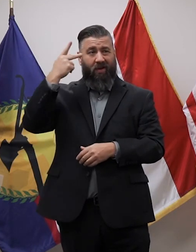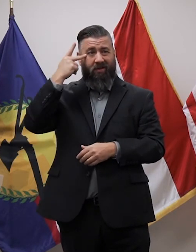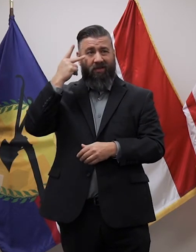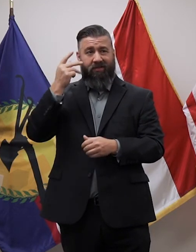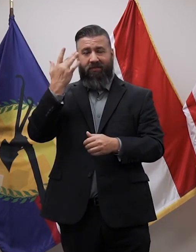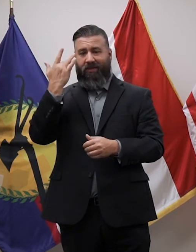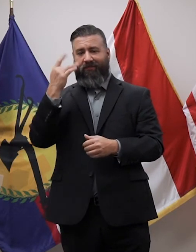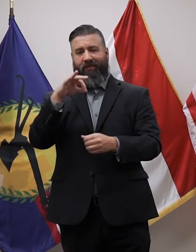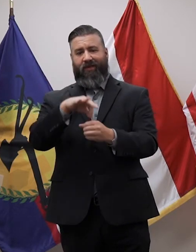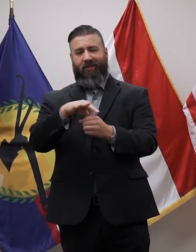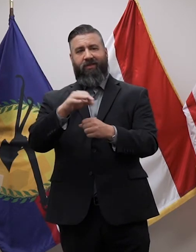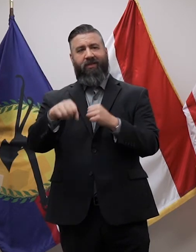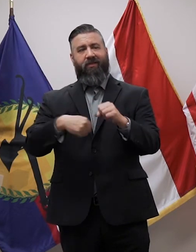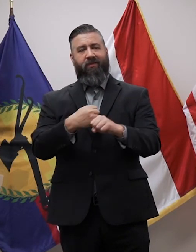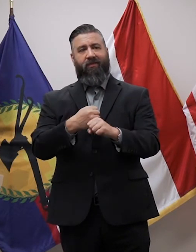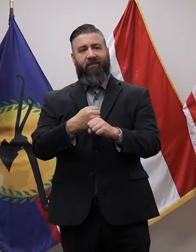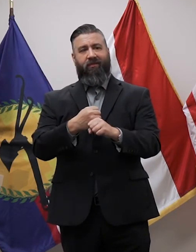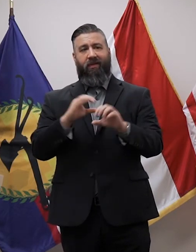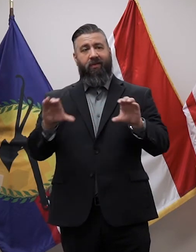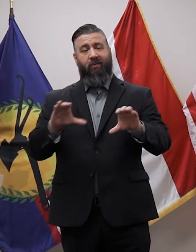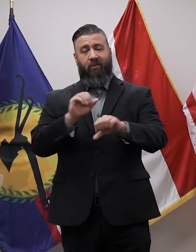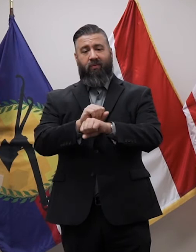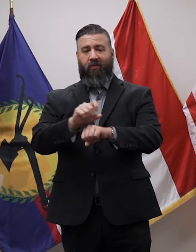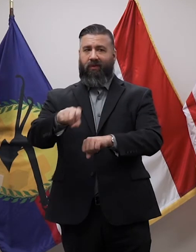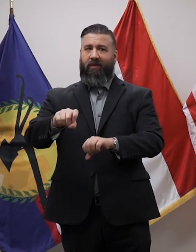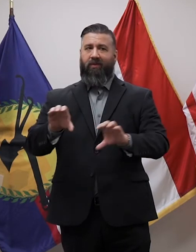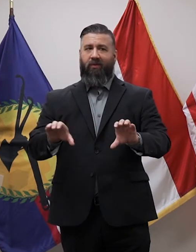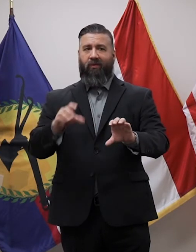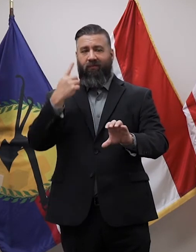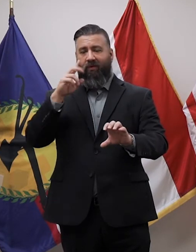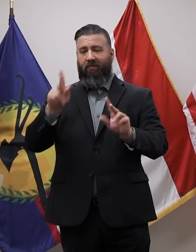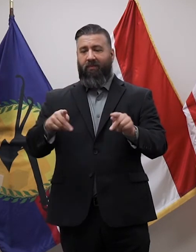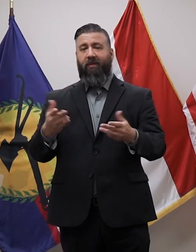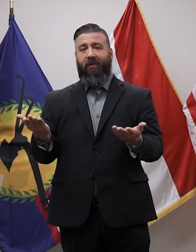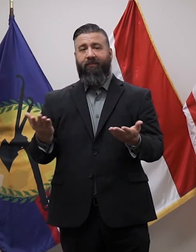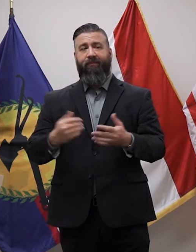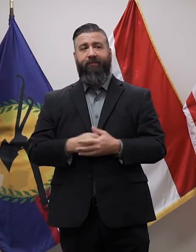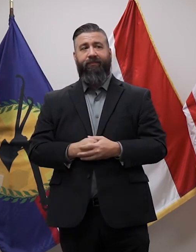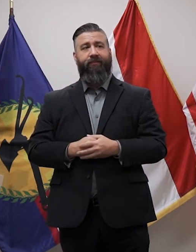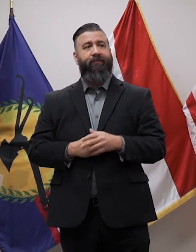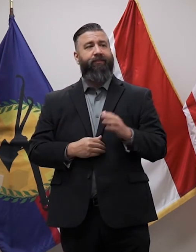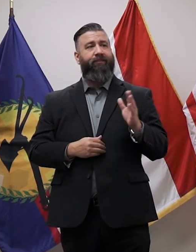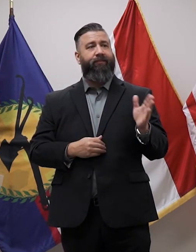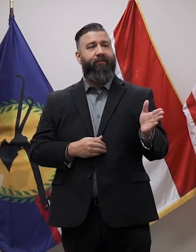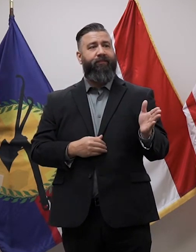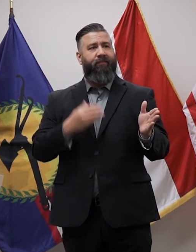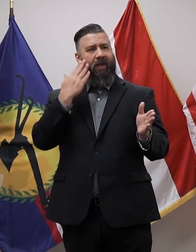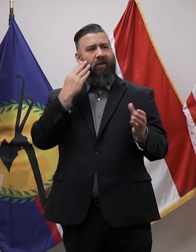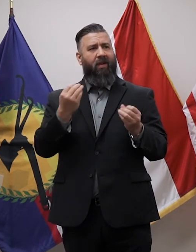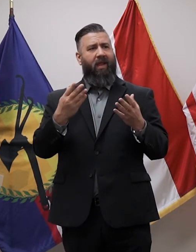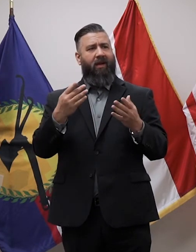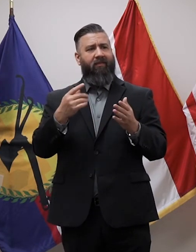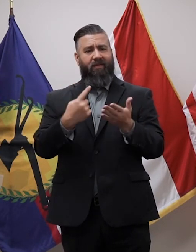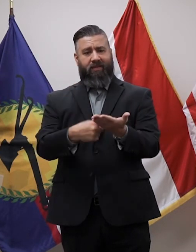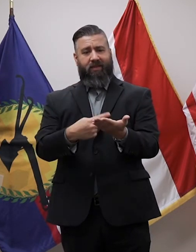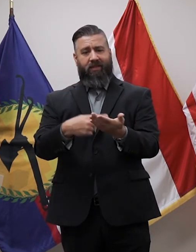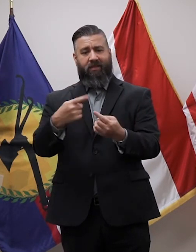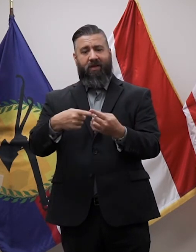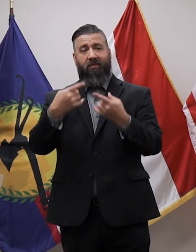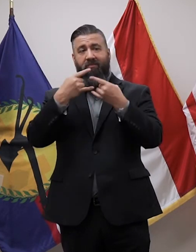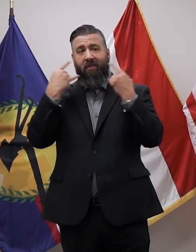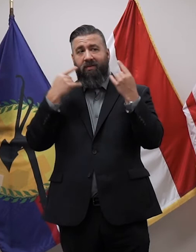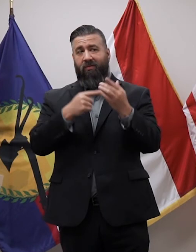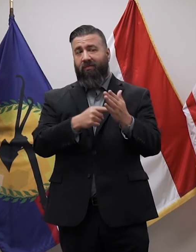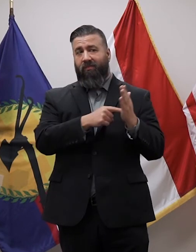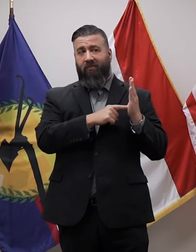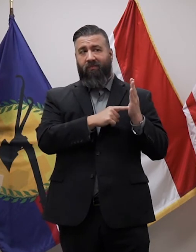of an election year and do the work that we need to get done for people in St. Louis County. I know there's been a lot of discussion about a mask mandate, but